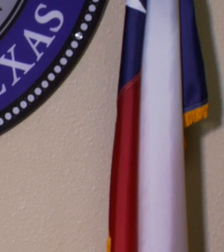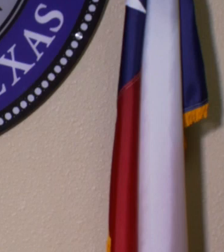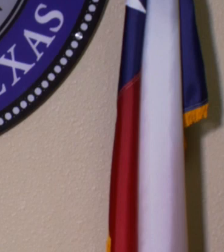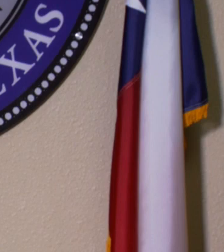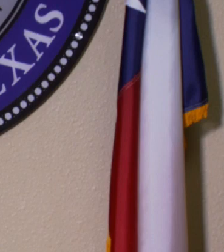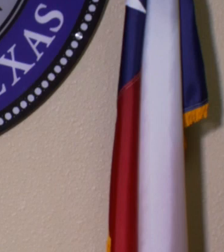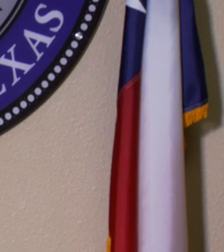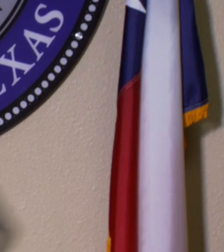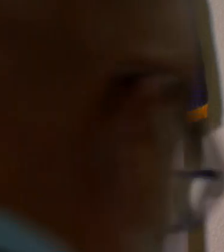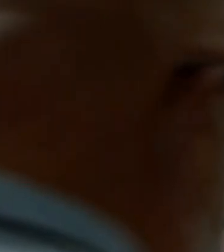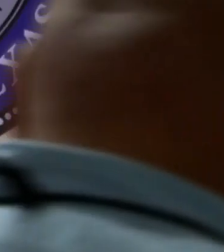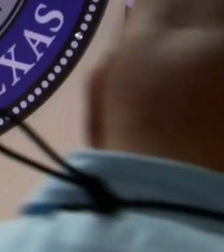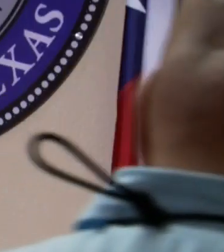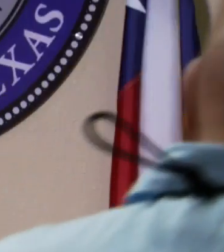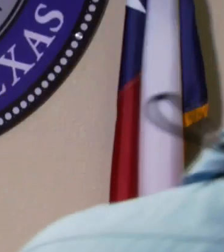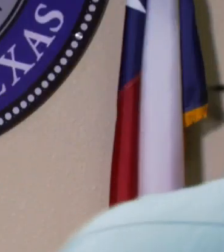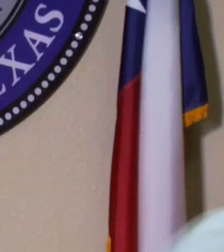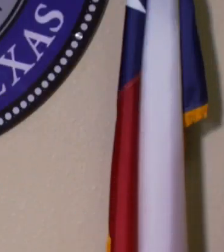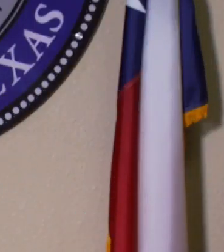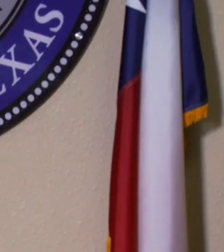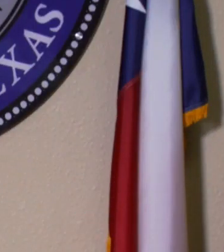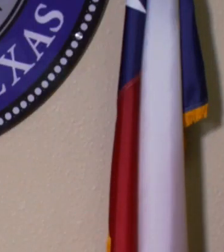And don't forget your haircut.